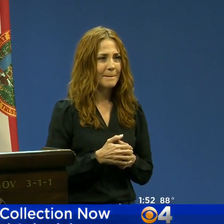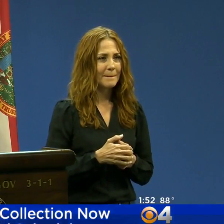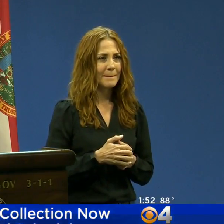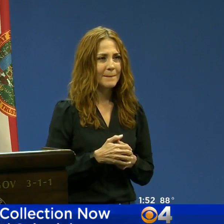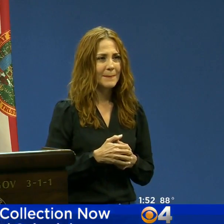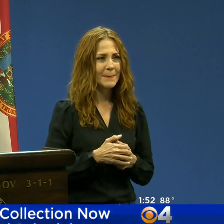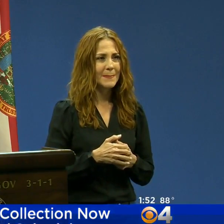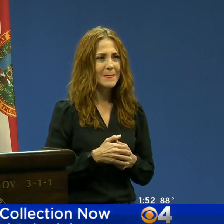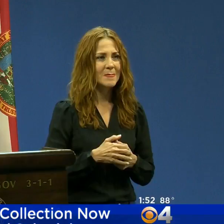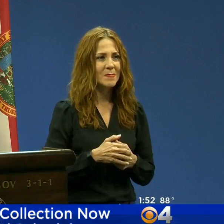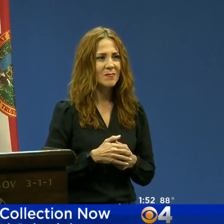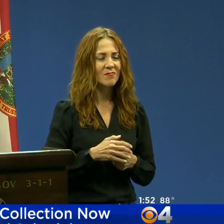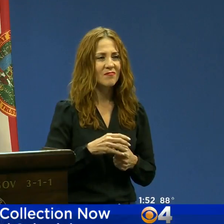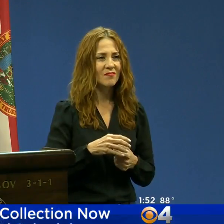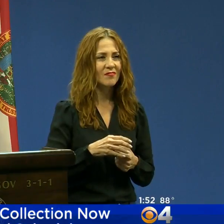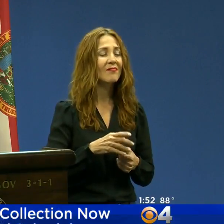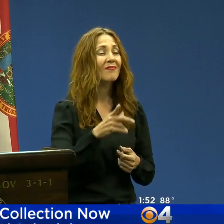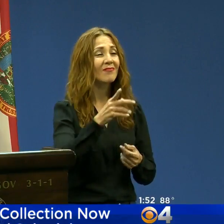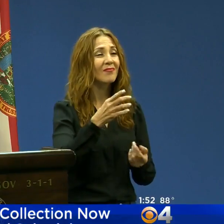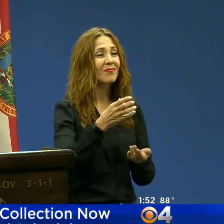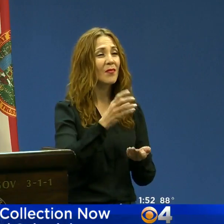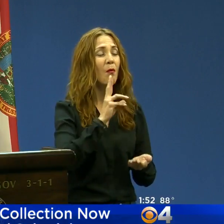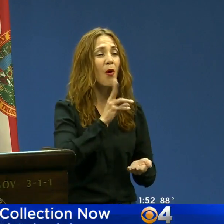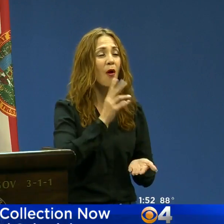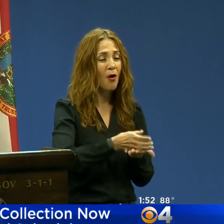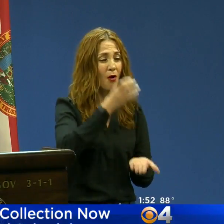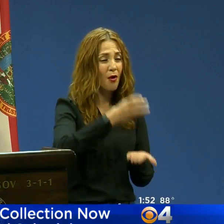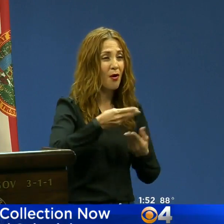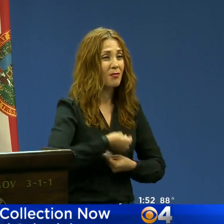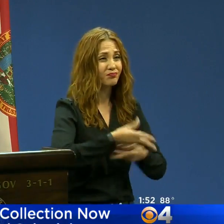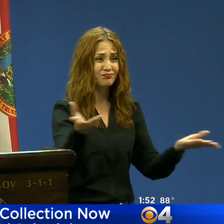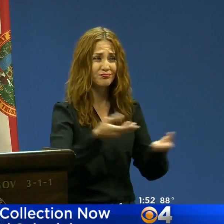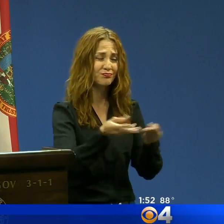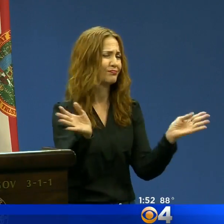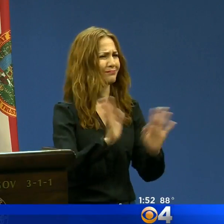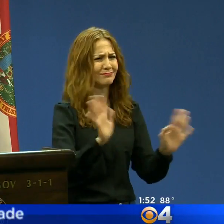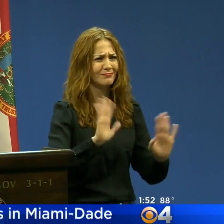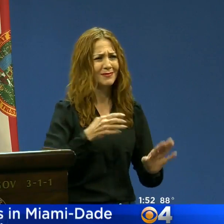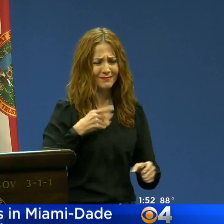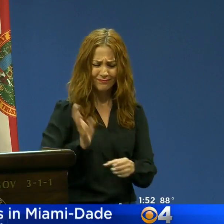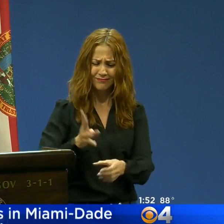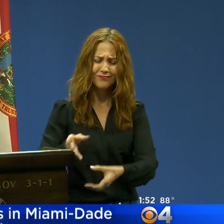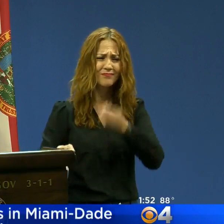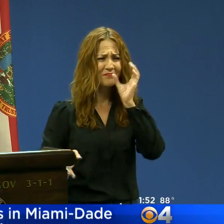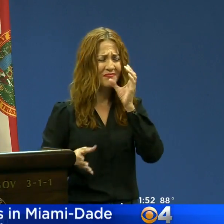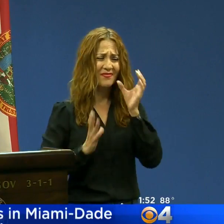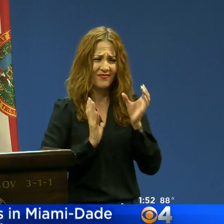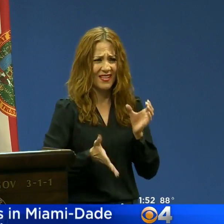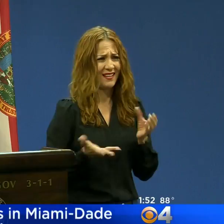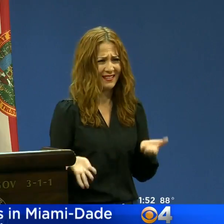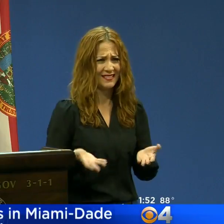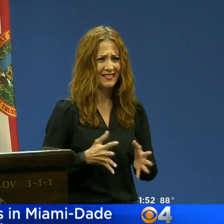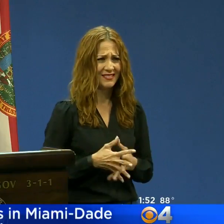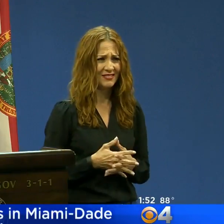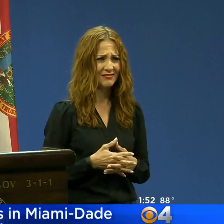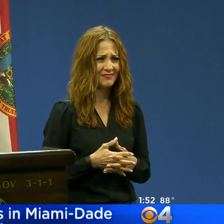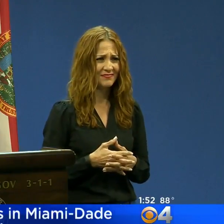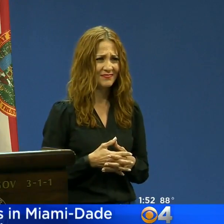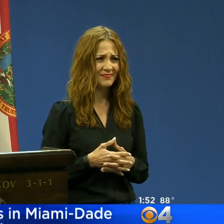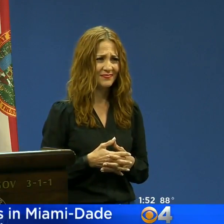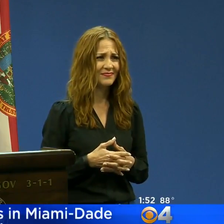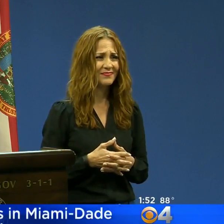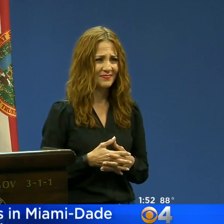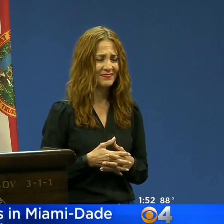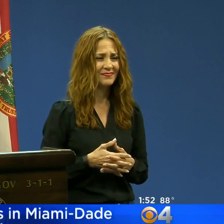is fine. If you have low water pressure in your home, boil your water before drinking. It's as a precaution,